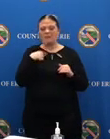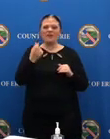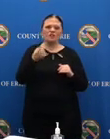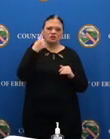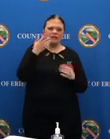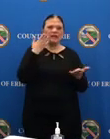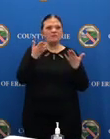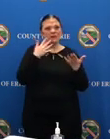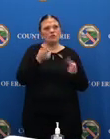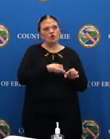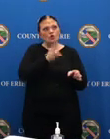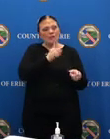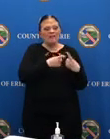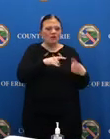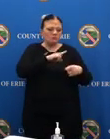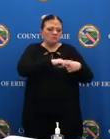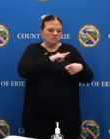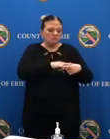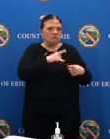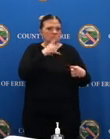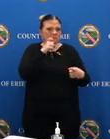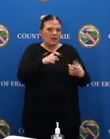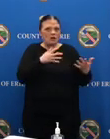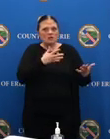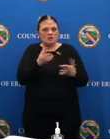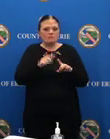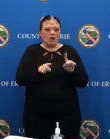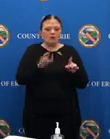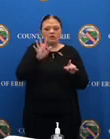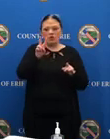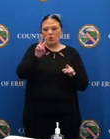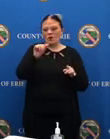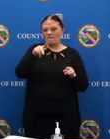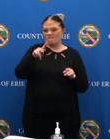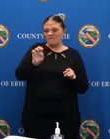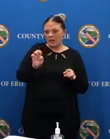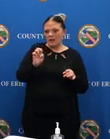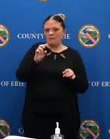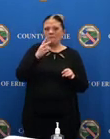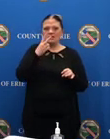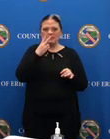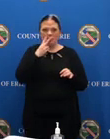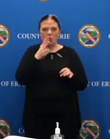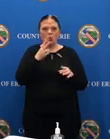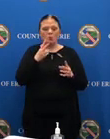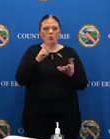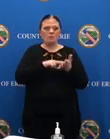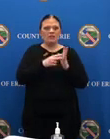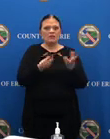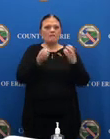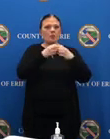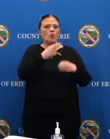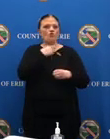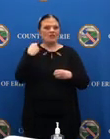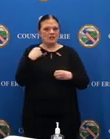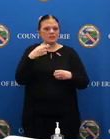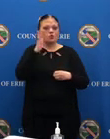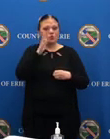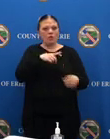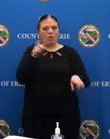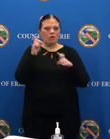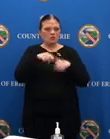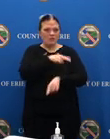off cigarettes as a result of it, but your vaping, your smoking will put you more at risk to a hospitalization or severe